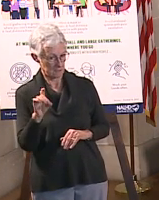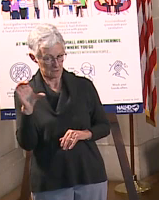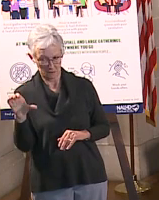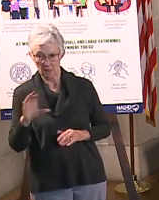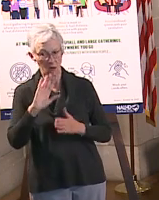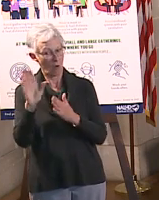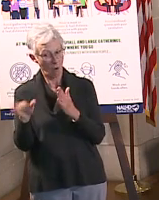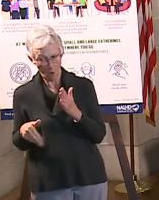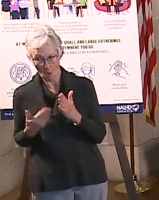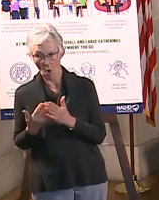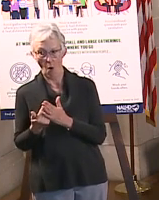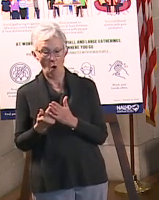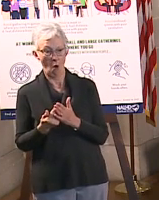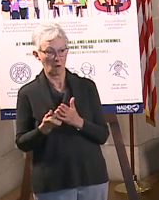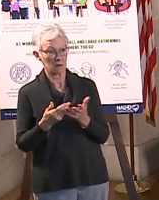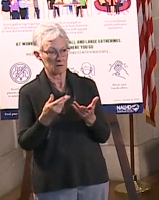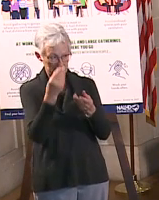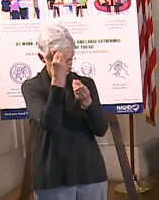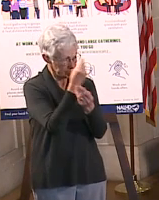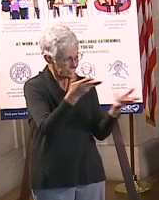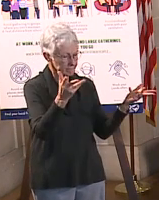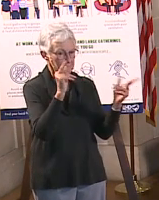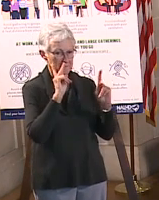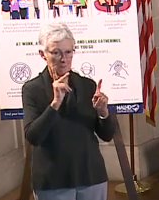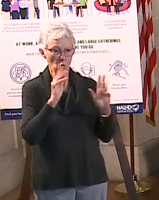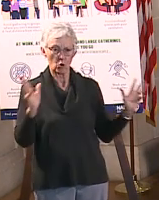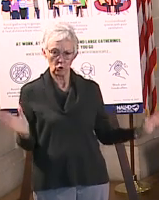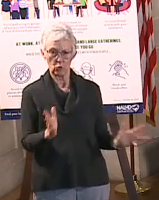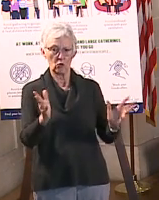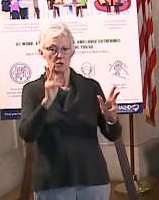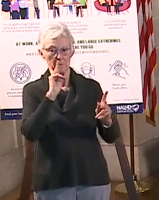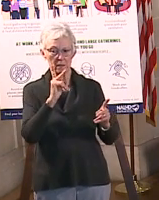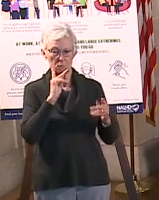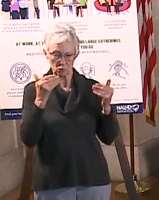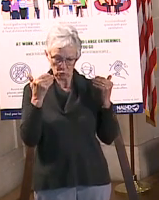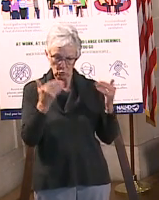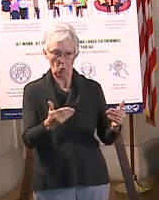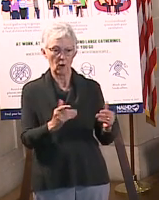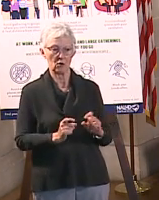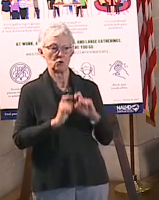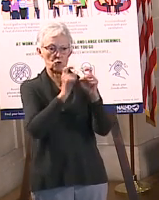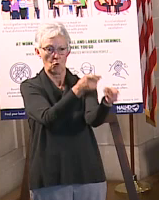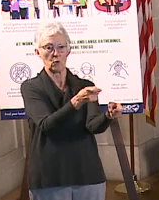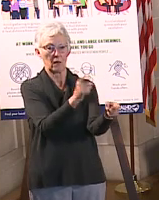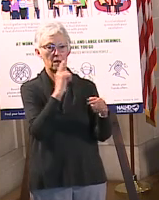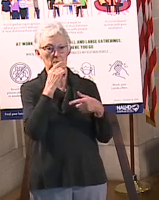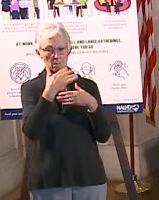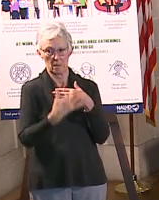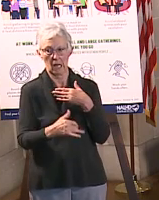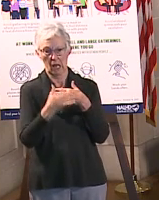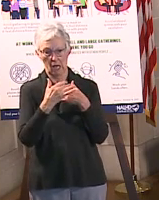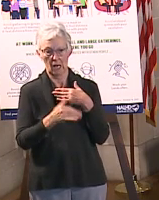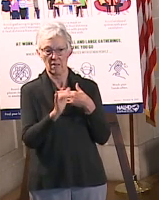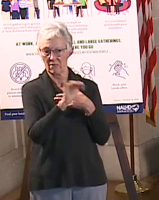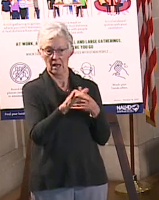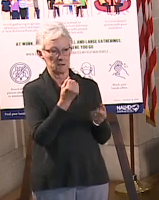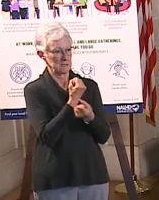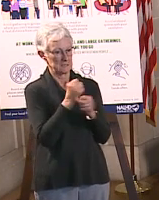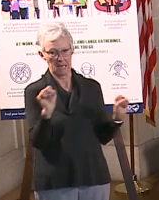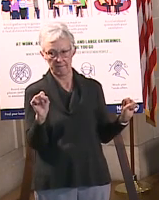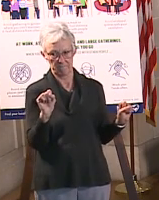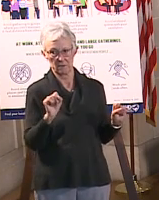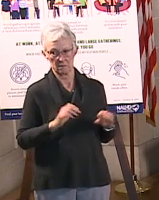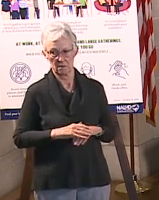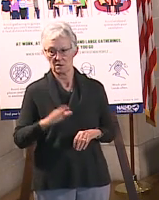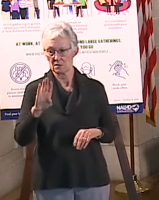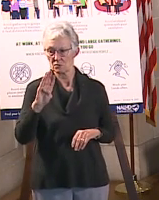statements encouraging blood donation. Blood donation is safe even during a pandemic. Blood